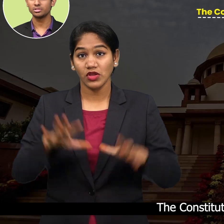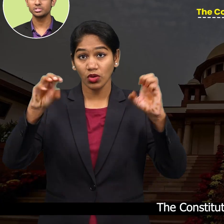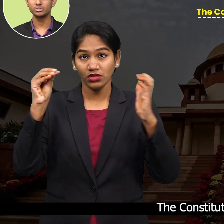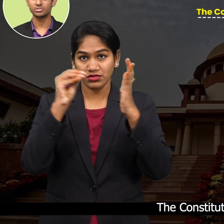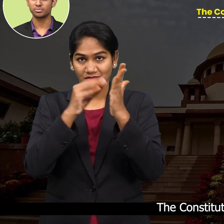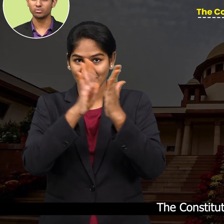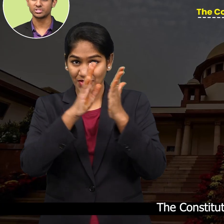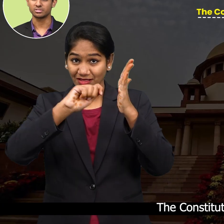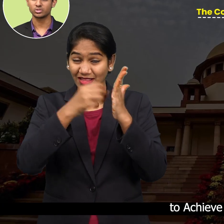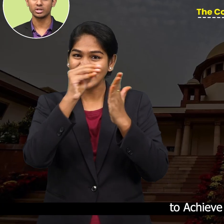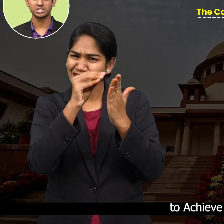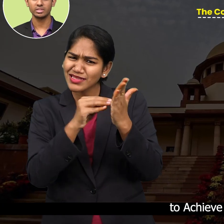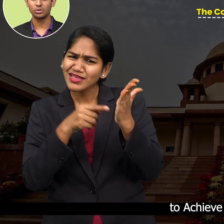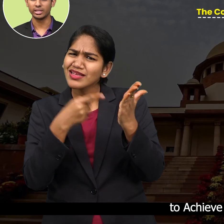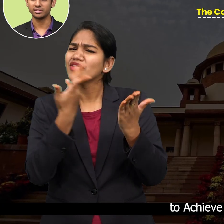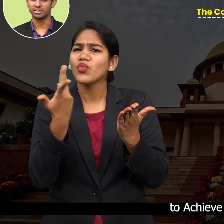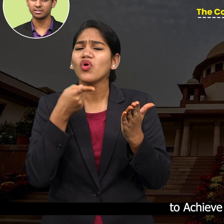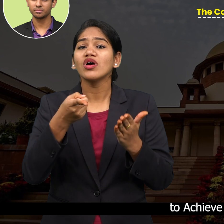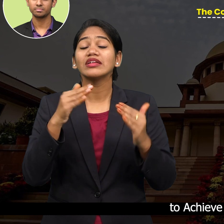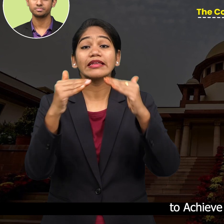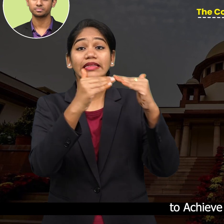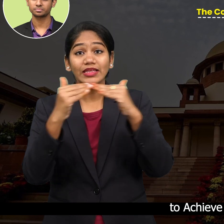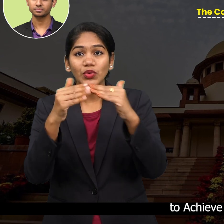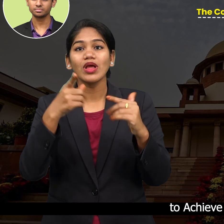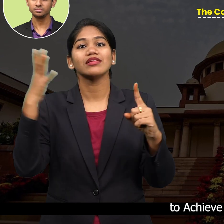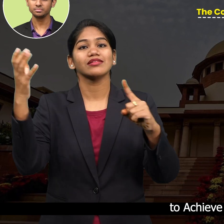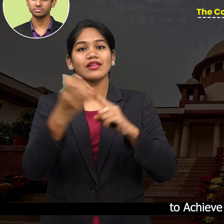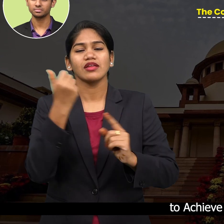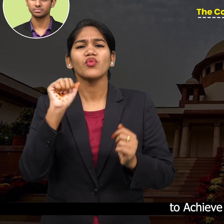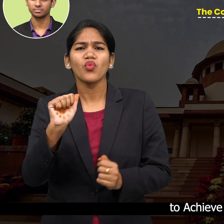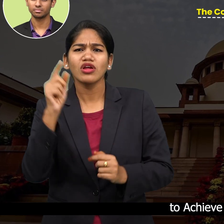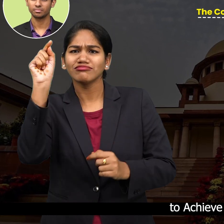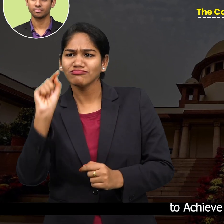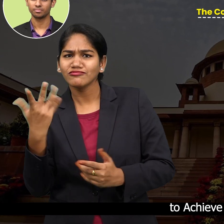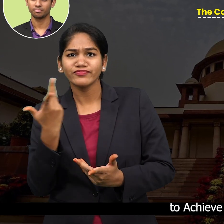The constitutional provisions to achieve equality are: